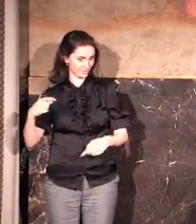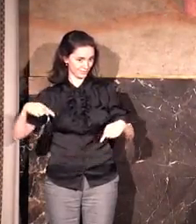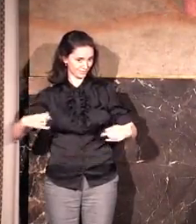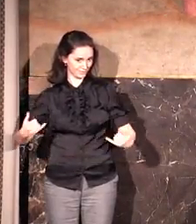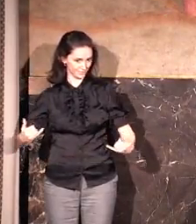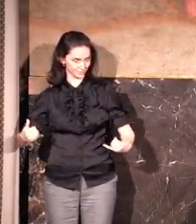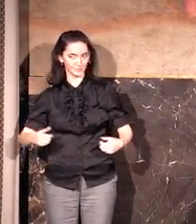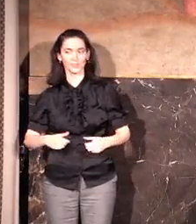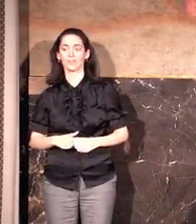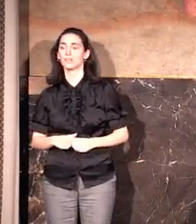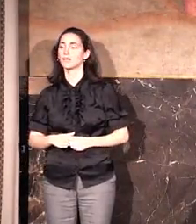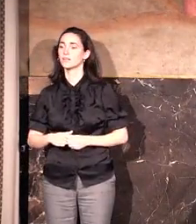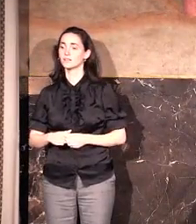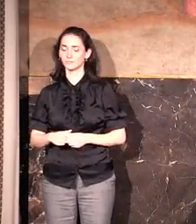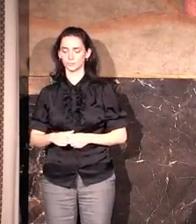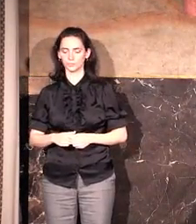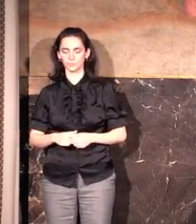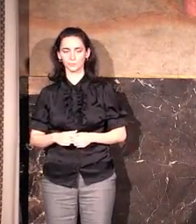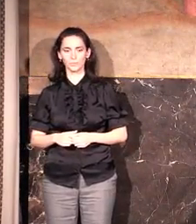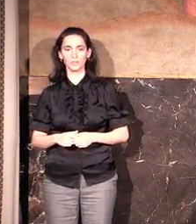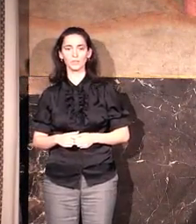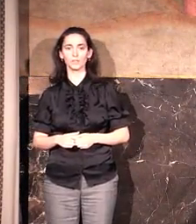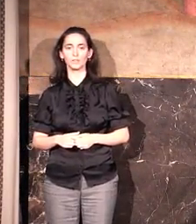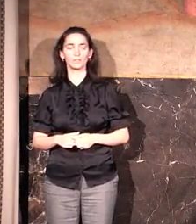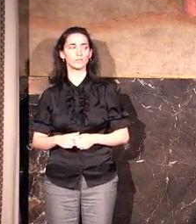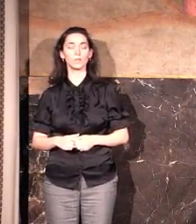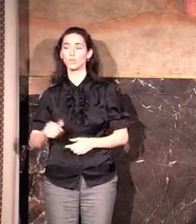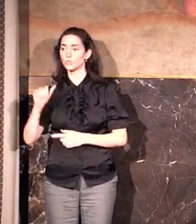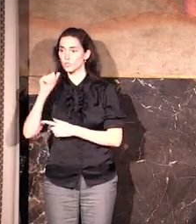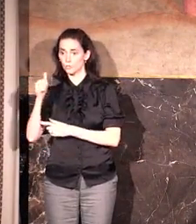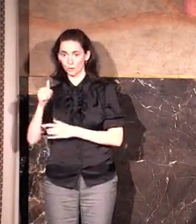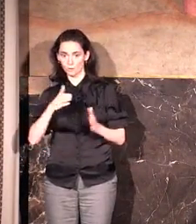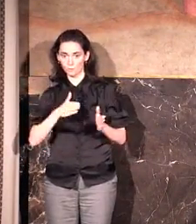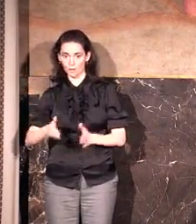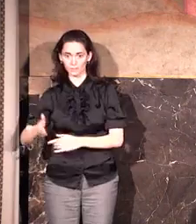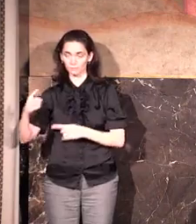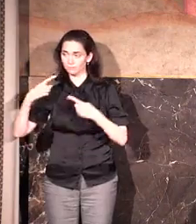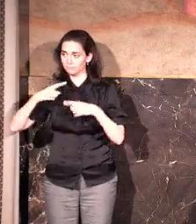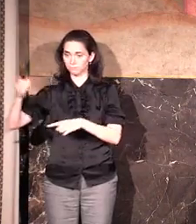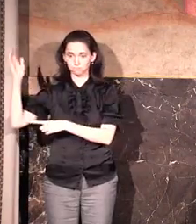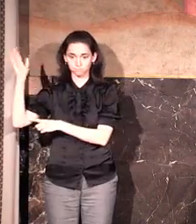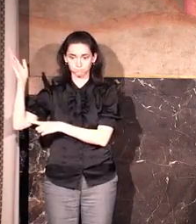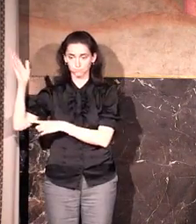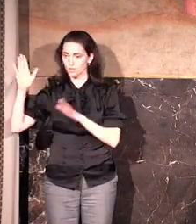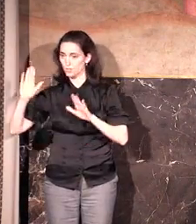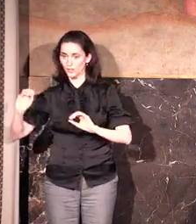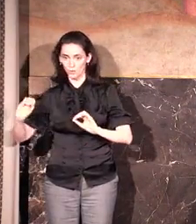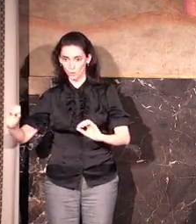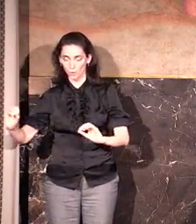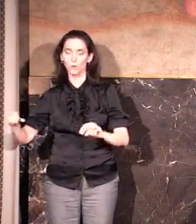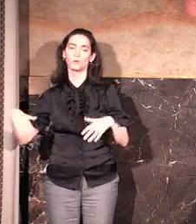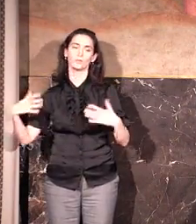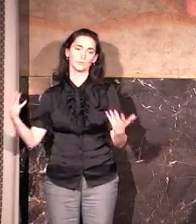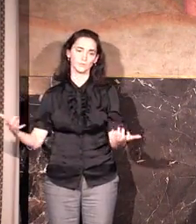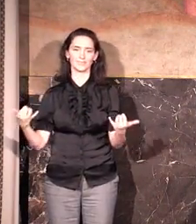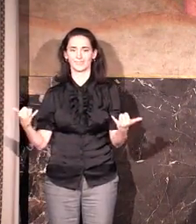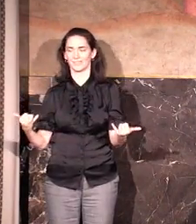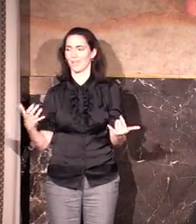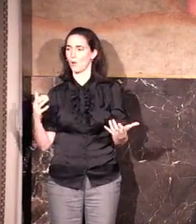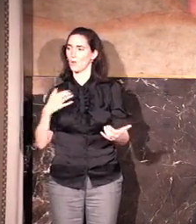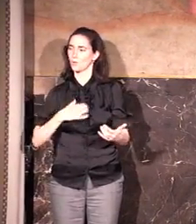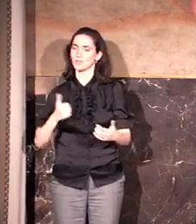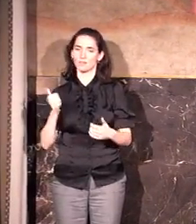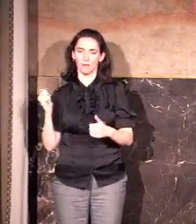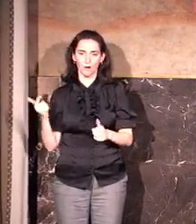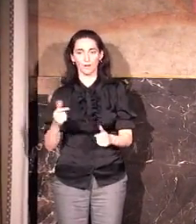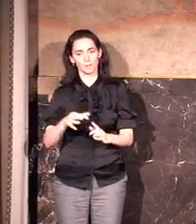Since we do not plan to have a press briefing tomorrow or Sunday, I would like to wish everyone, especially